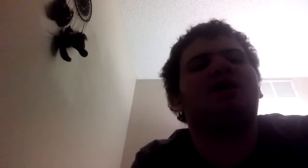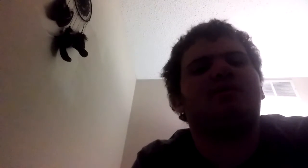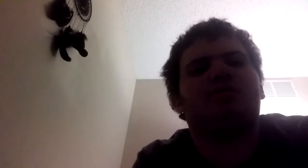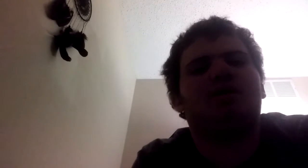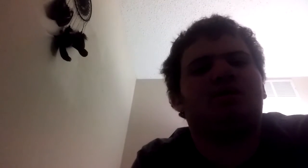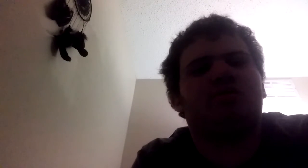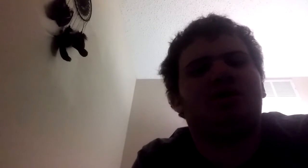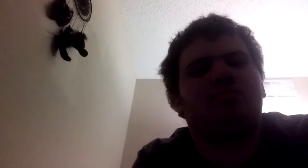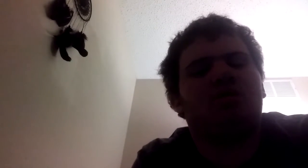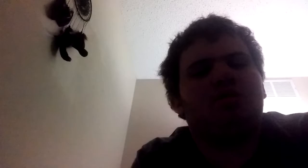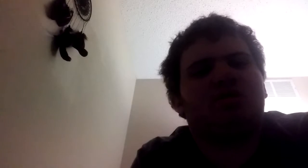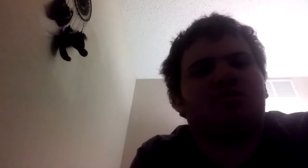in one of the games he created